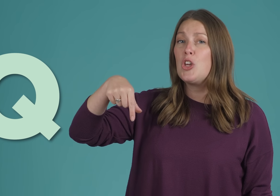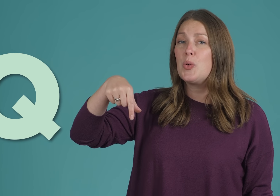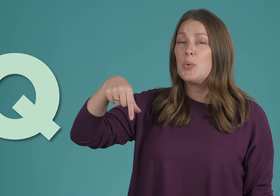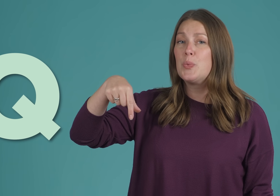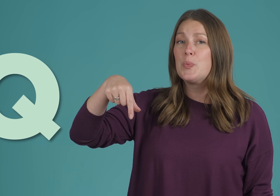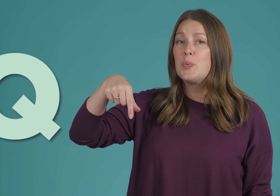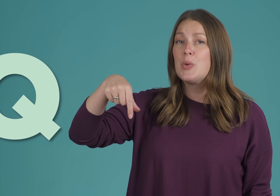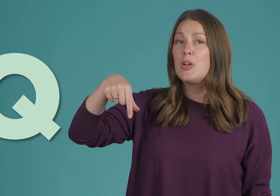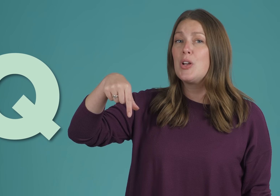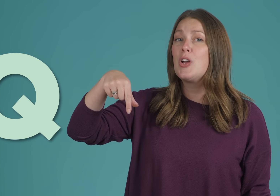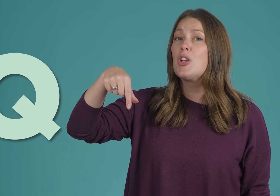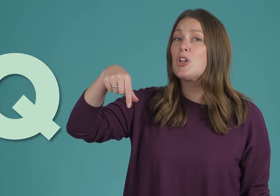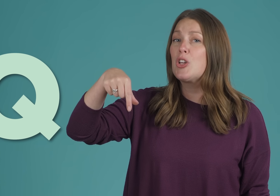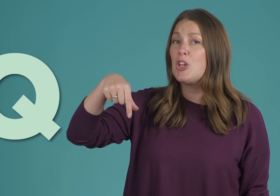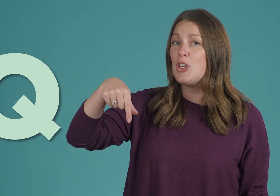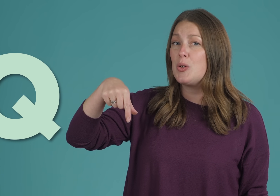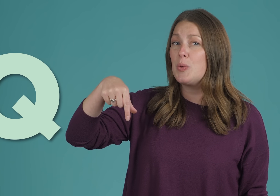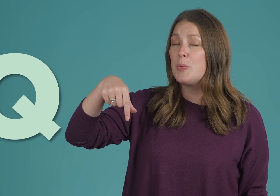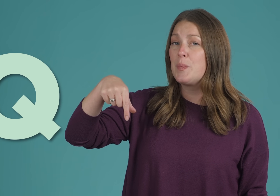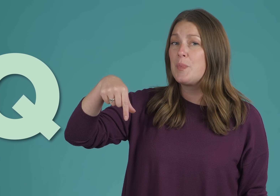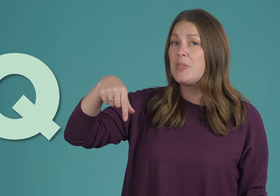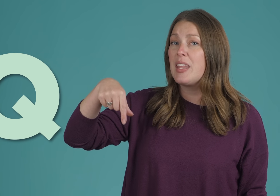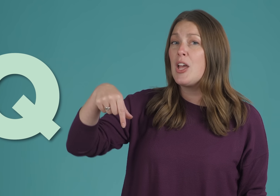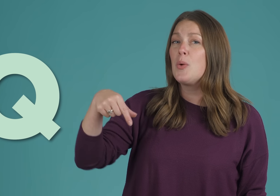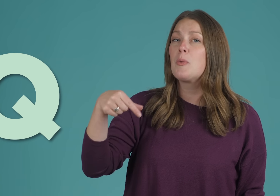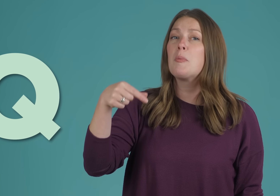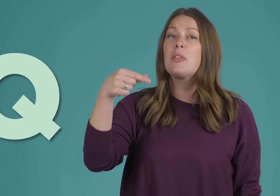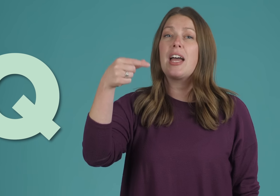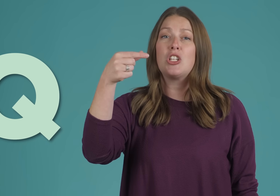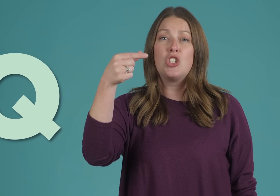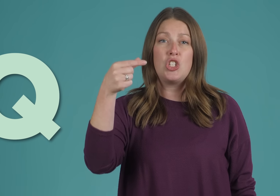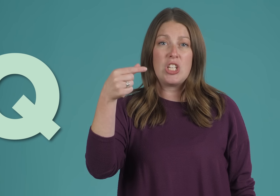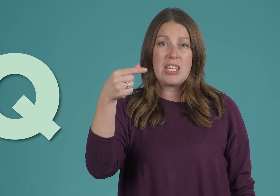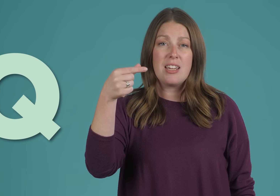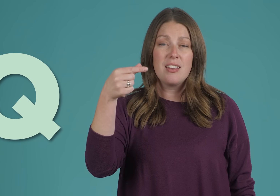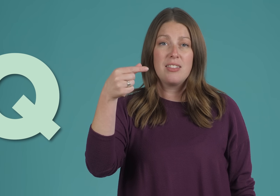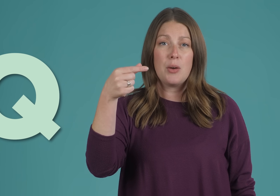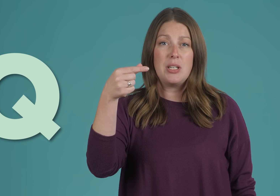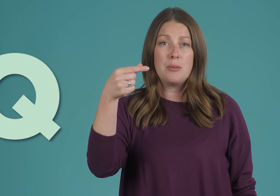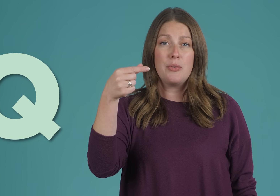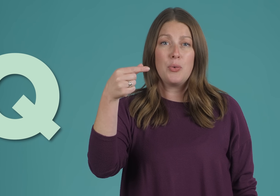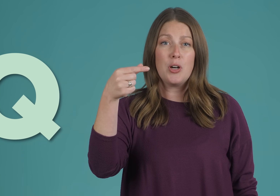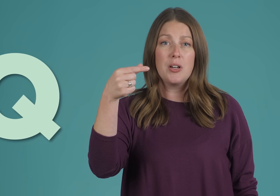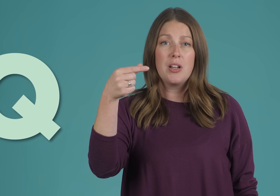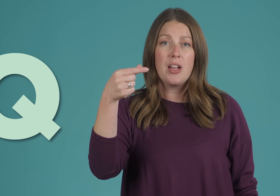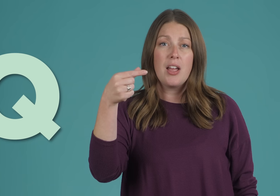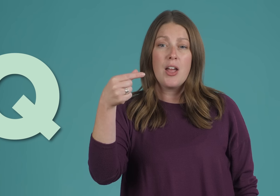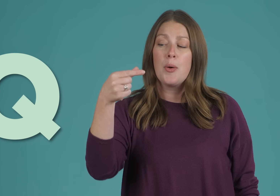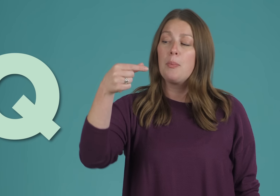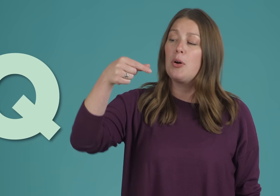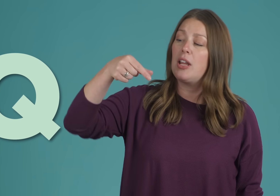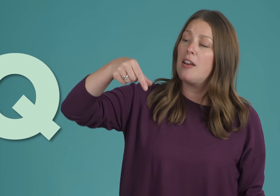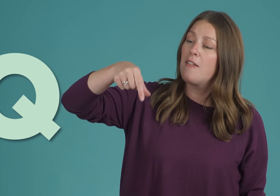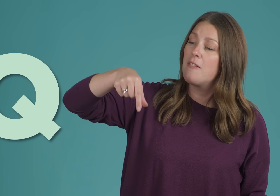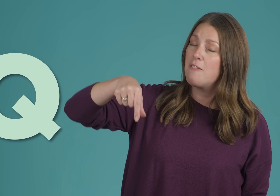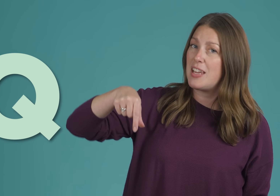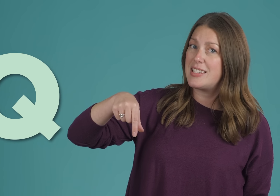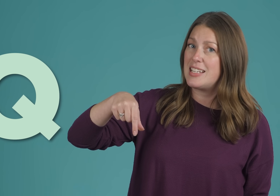Q. Q. Remember that G that we did before? Put it facing